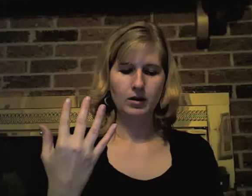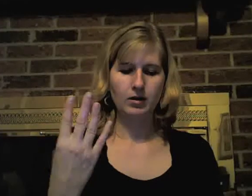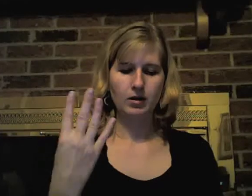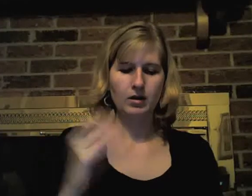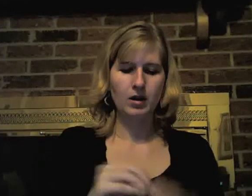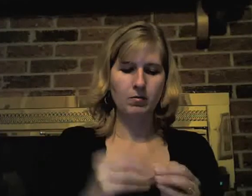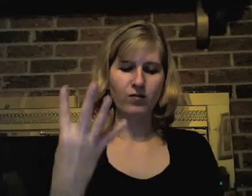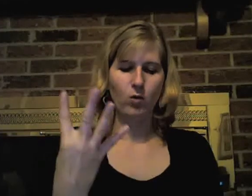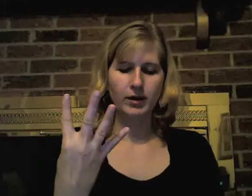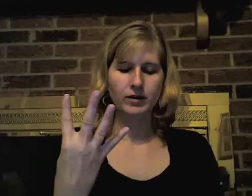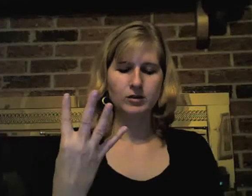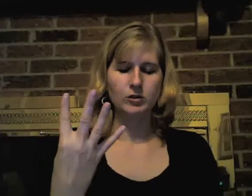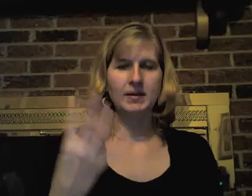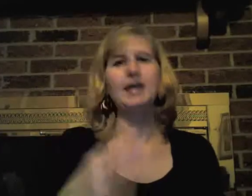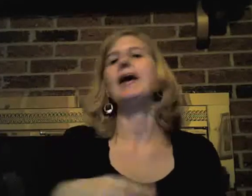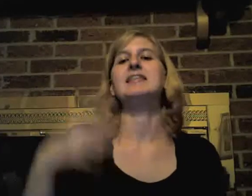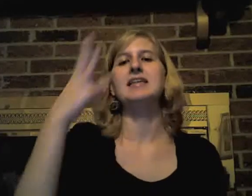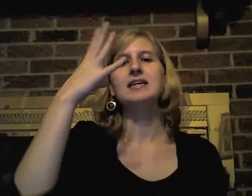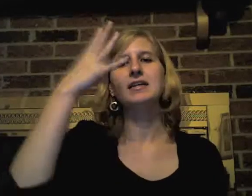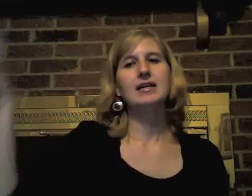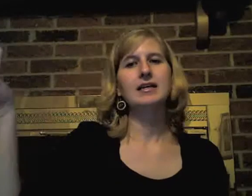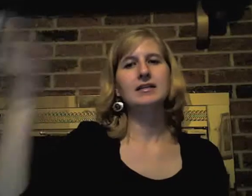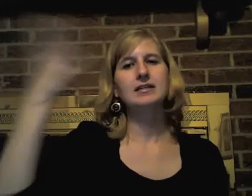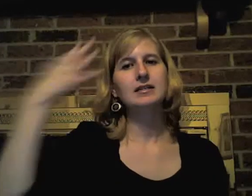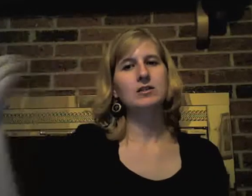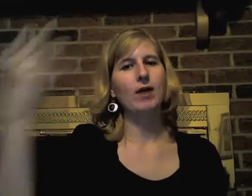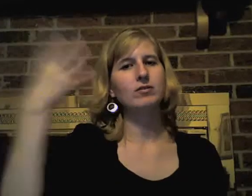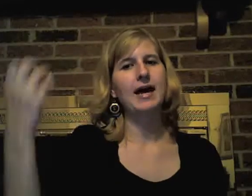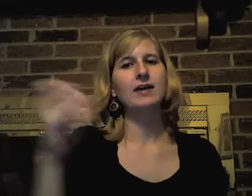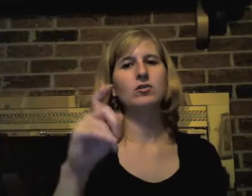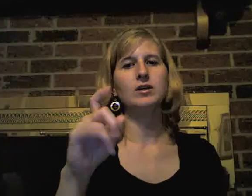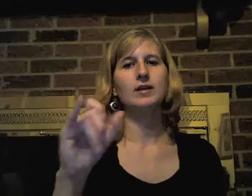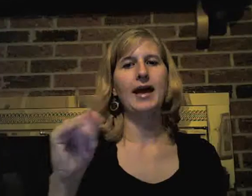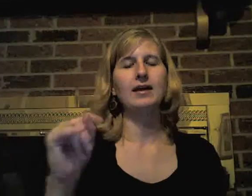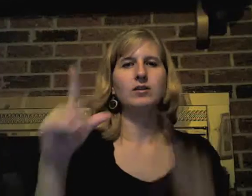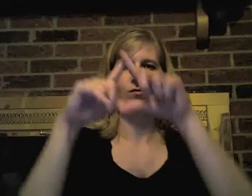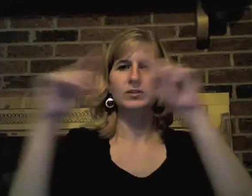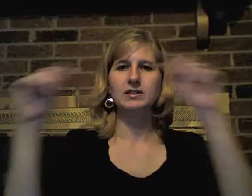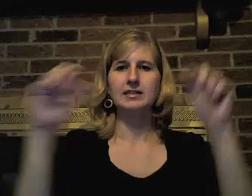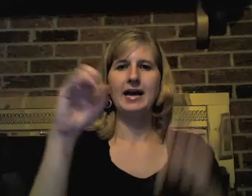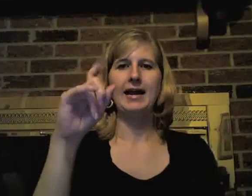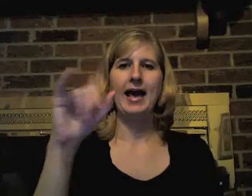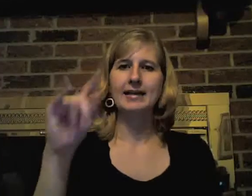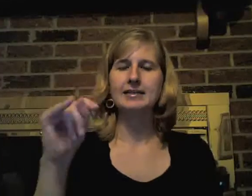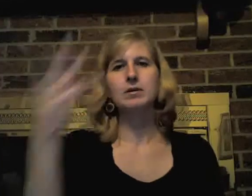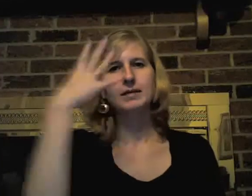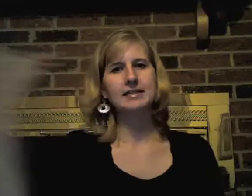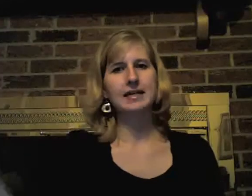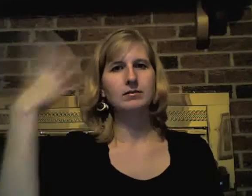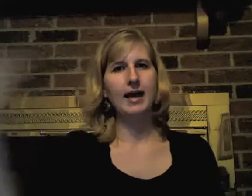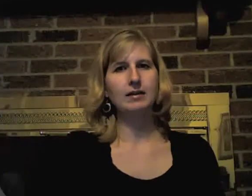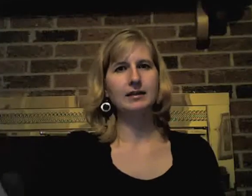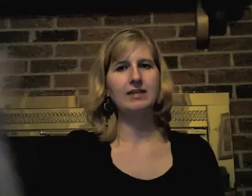number 4, exit. So outside, you could, it's a sign exit, but it means leave,